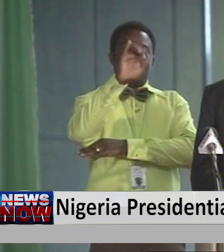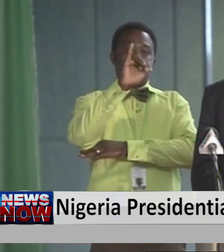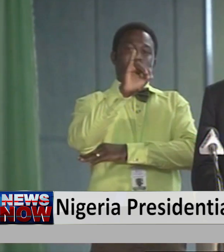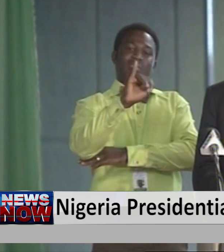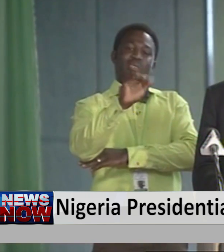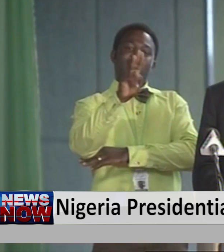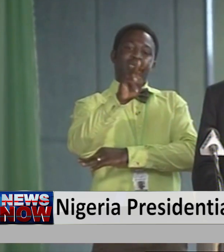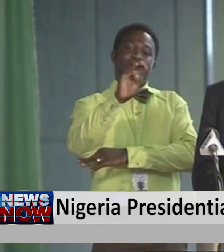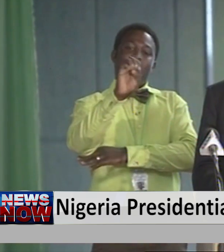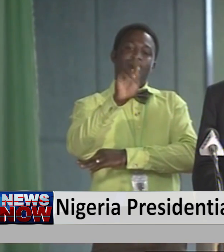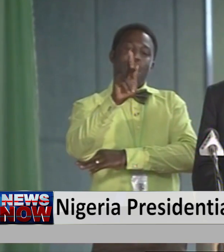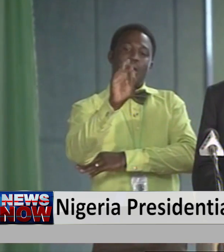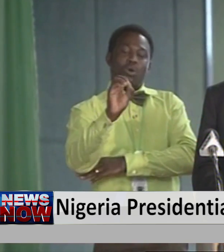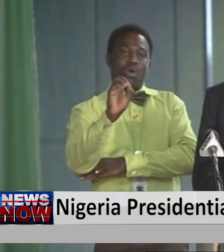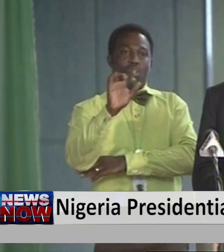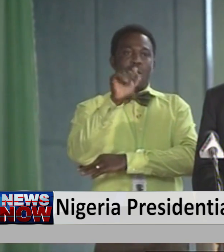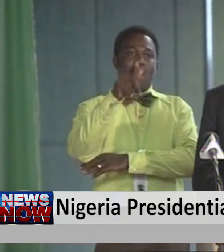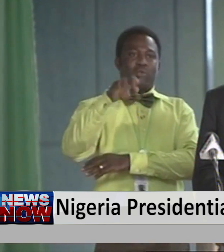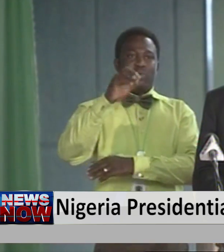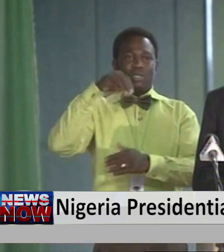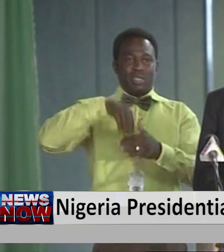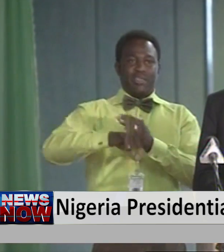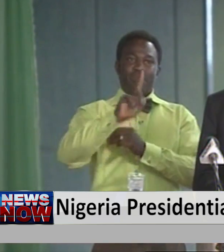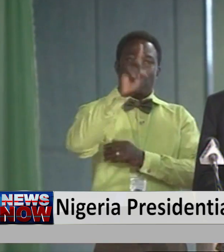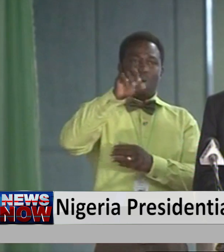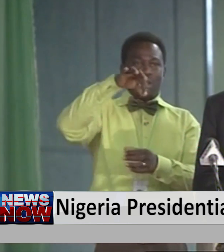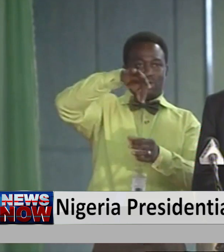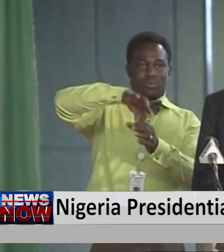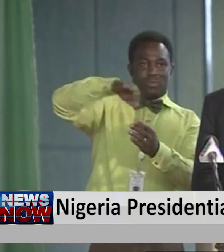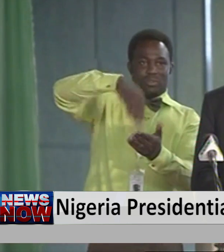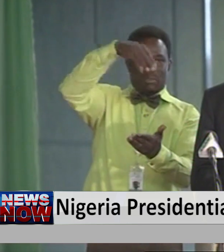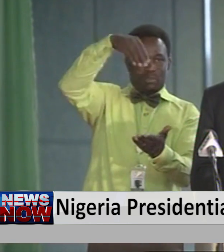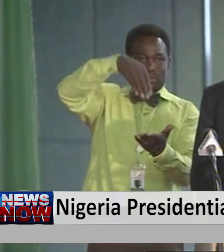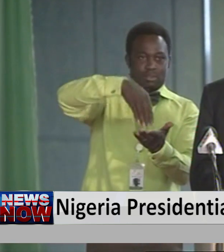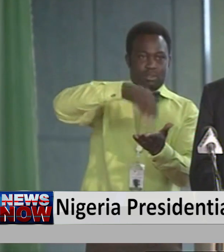Afon, in one polling unit.